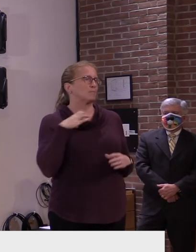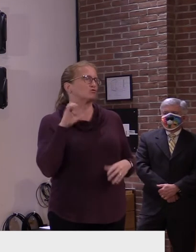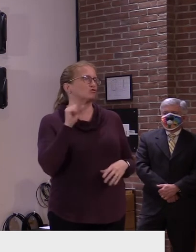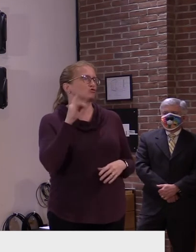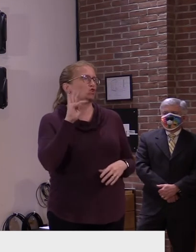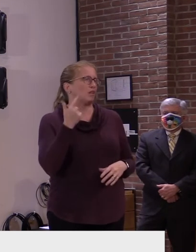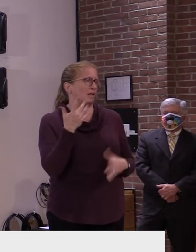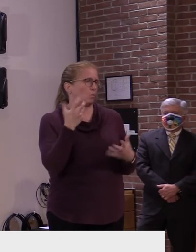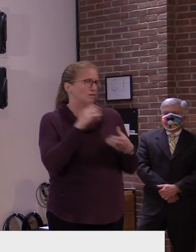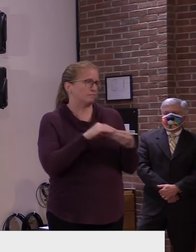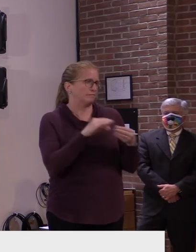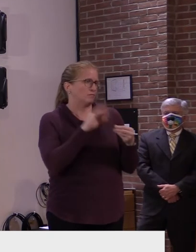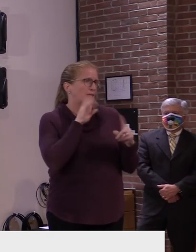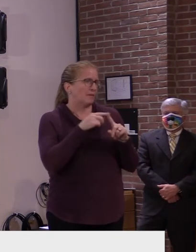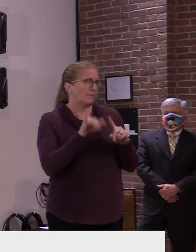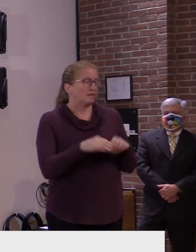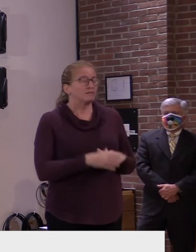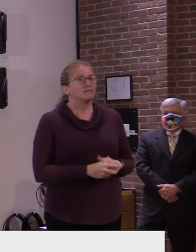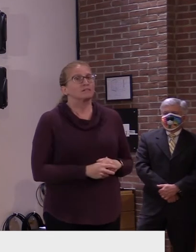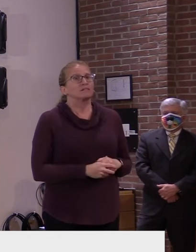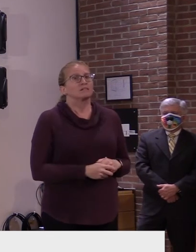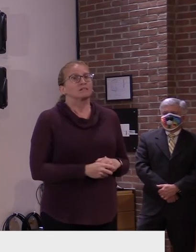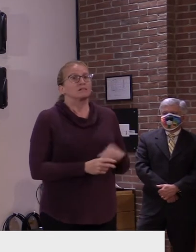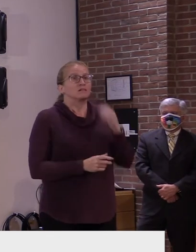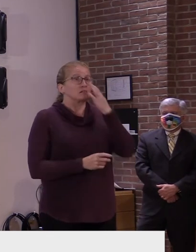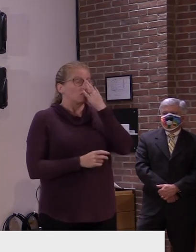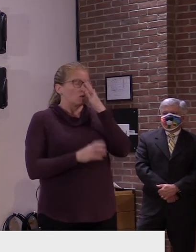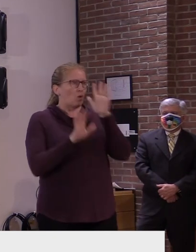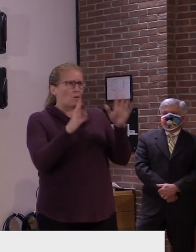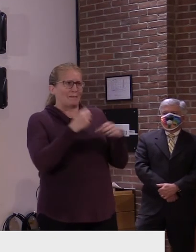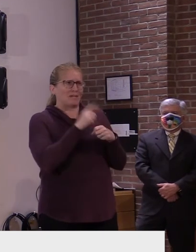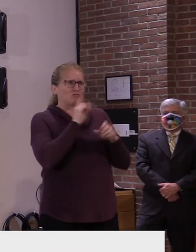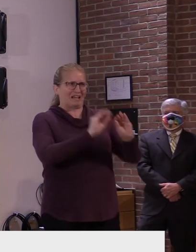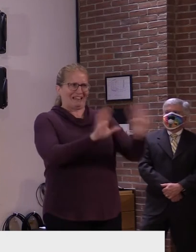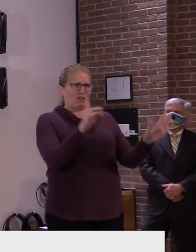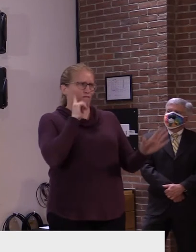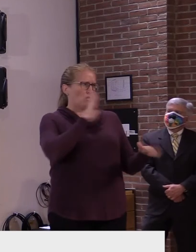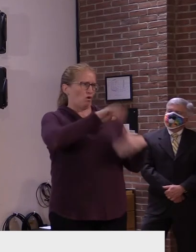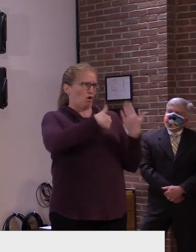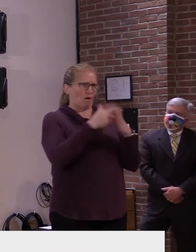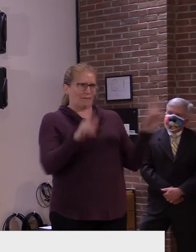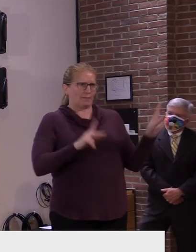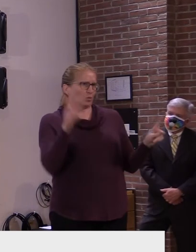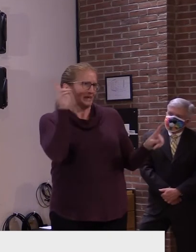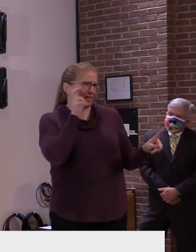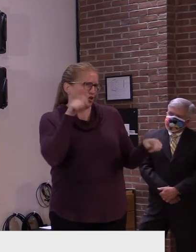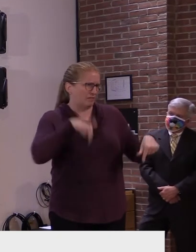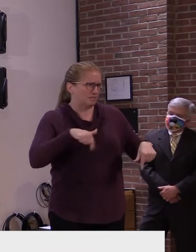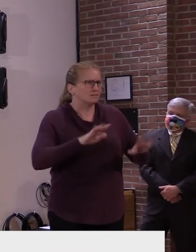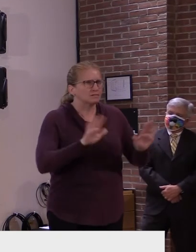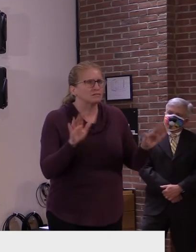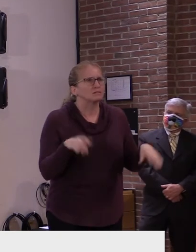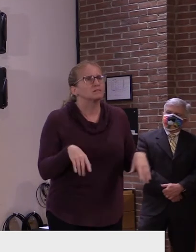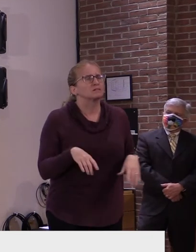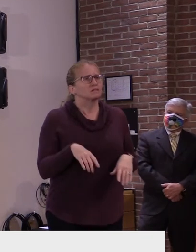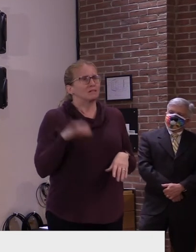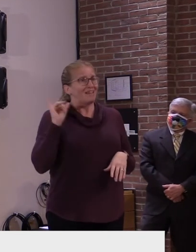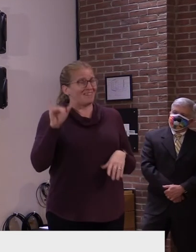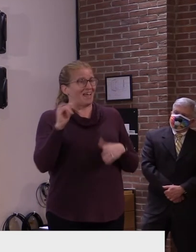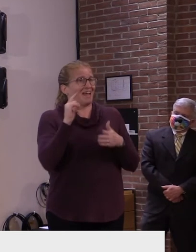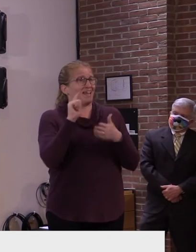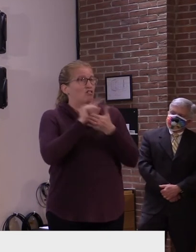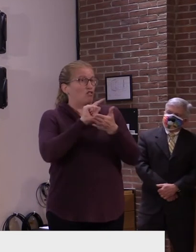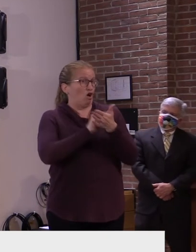thanks for the question i would just uh observe uh for clarity for listeners that um what the one of the changes to the laws did was